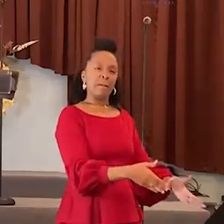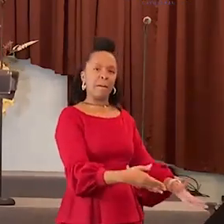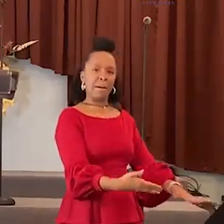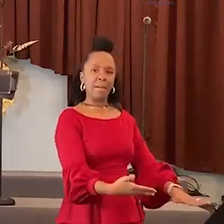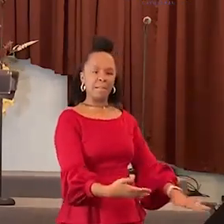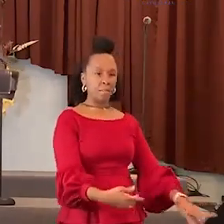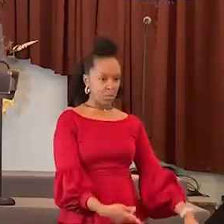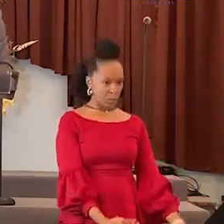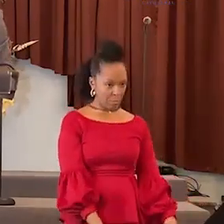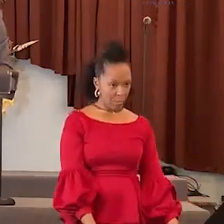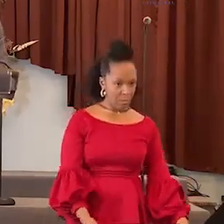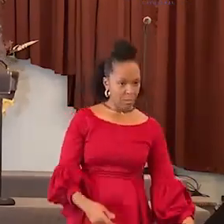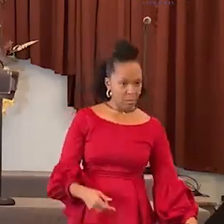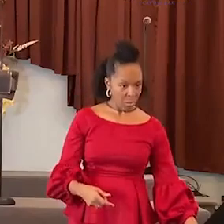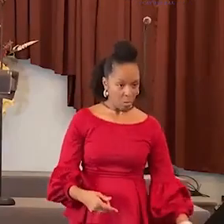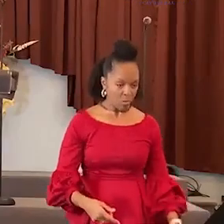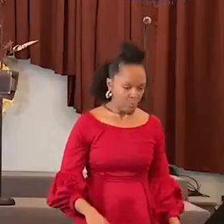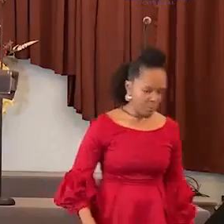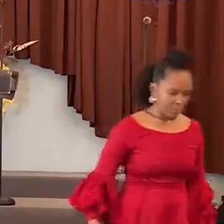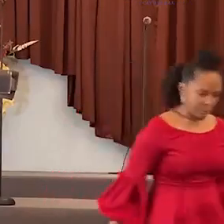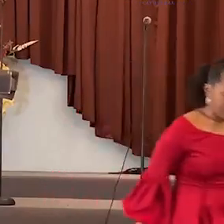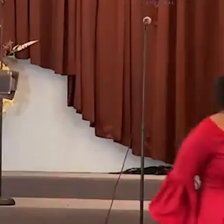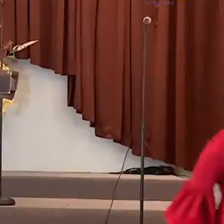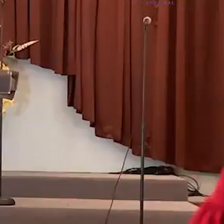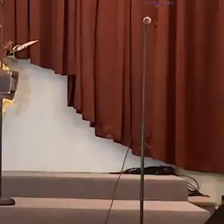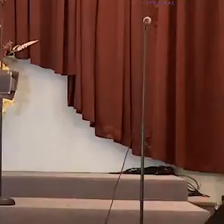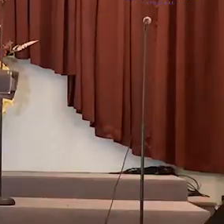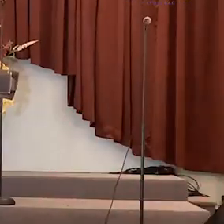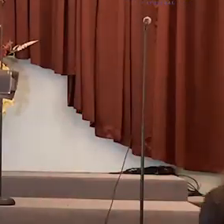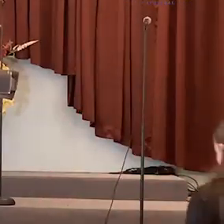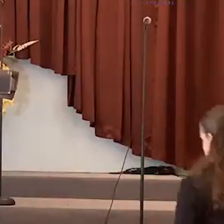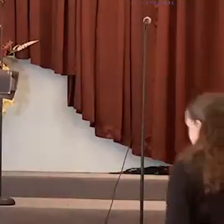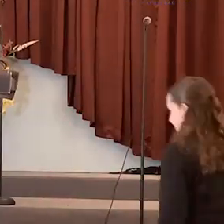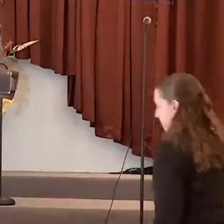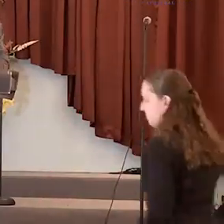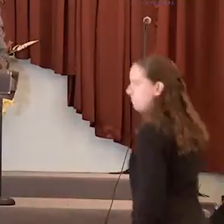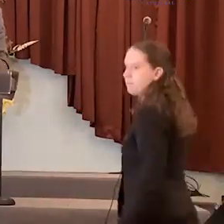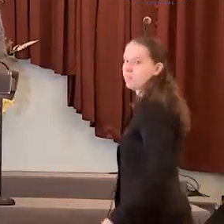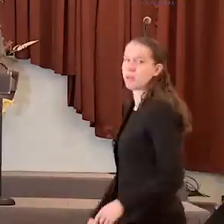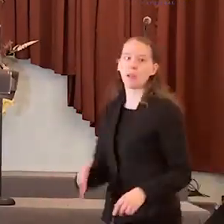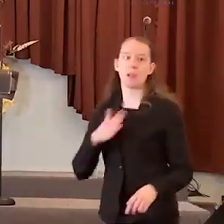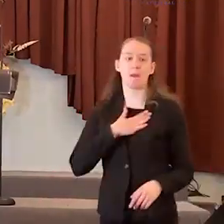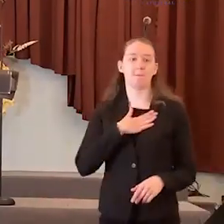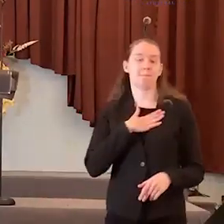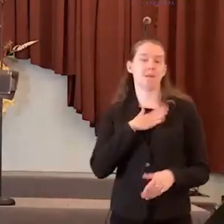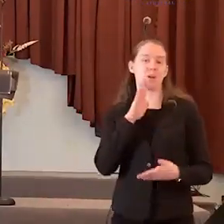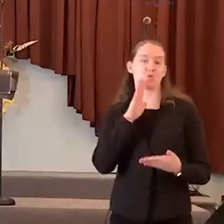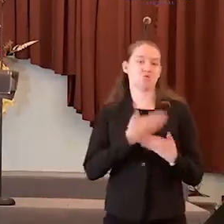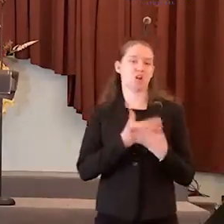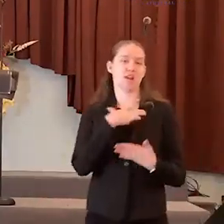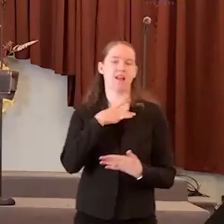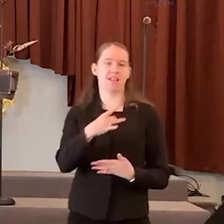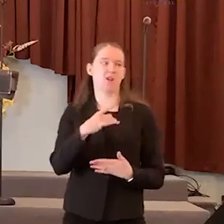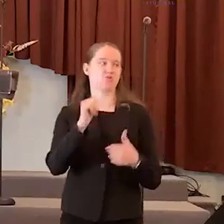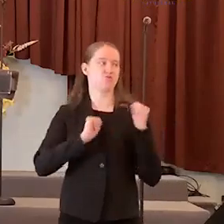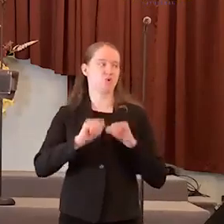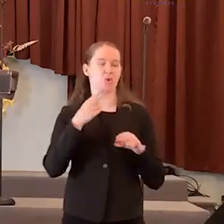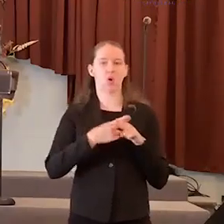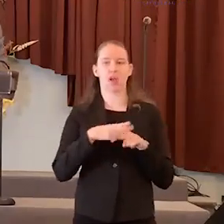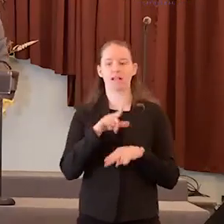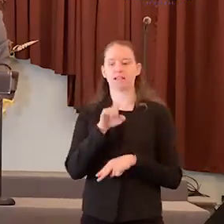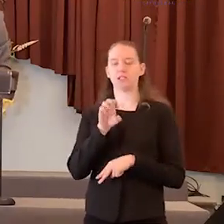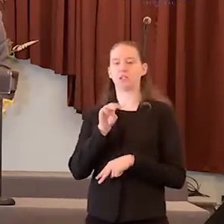daughter likes to watch the show, he's now a zombie. This certain man is not all alive,